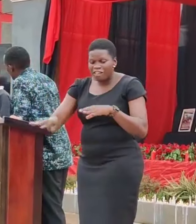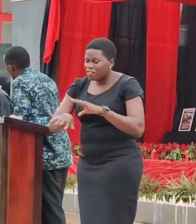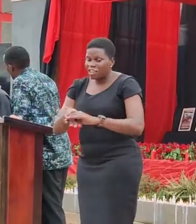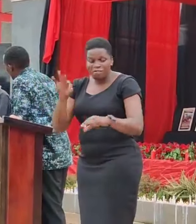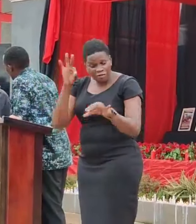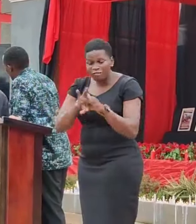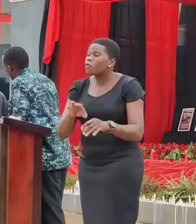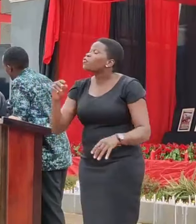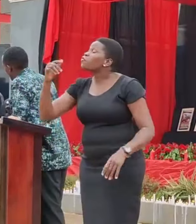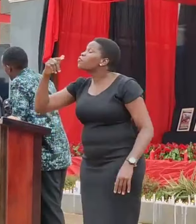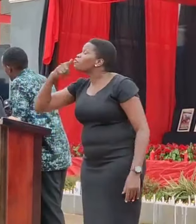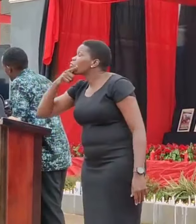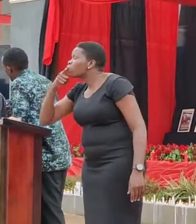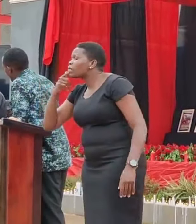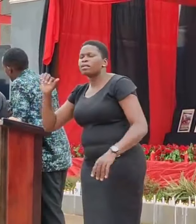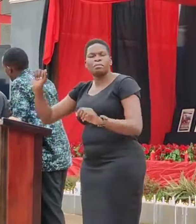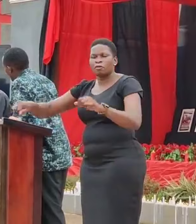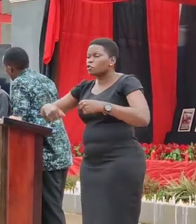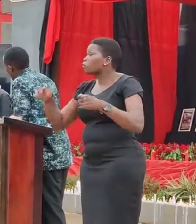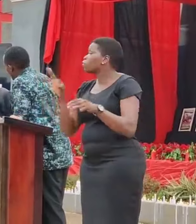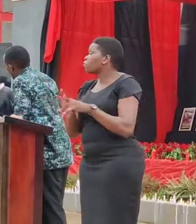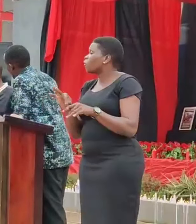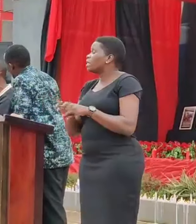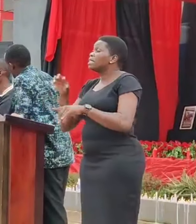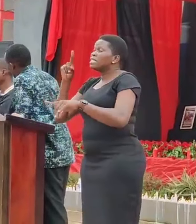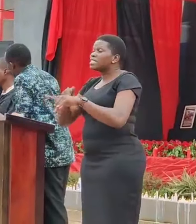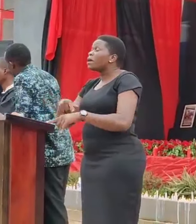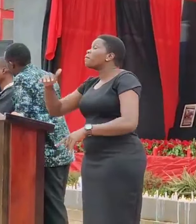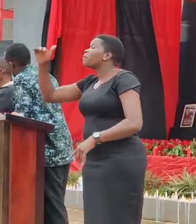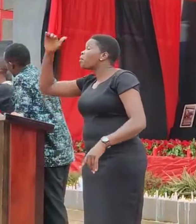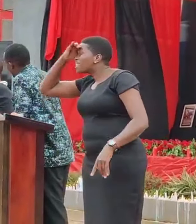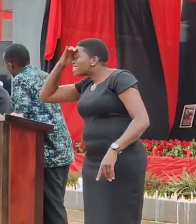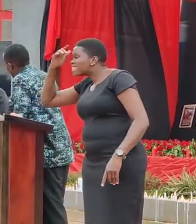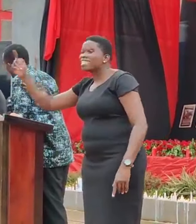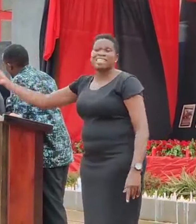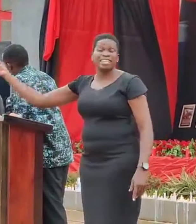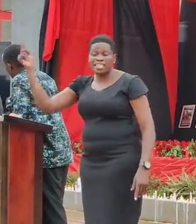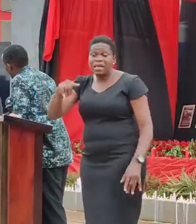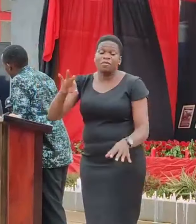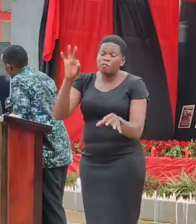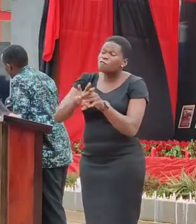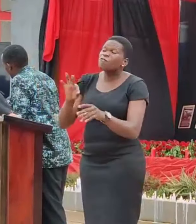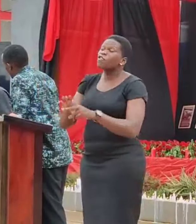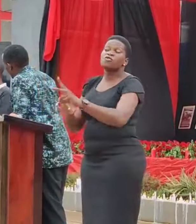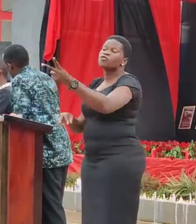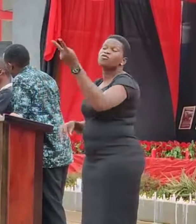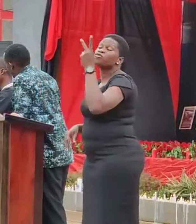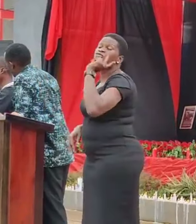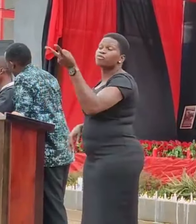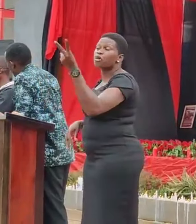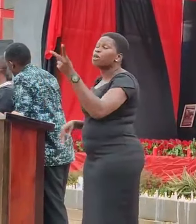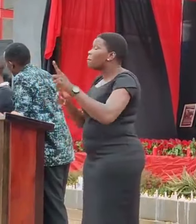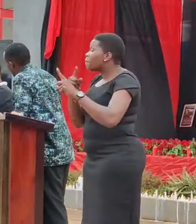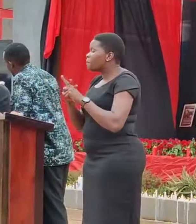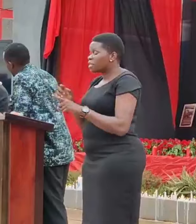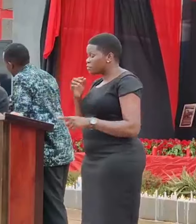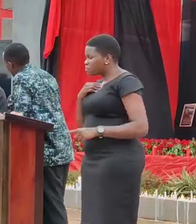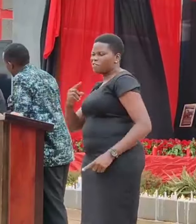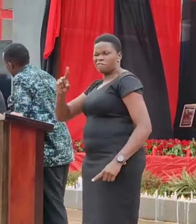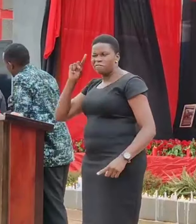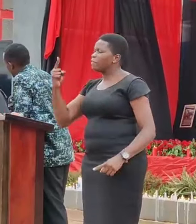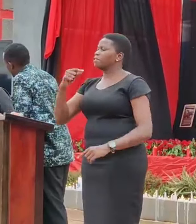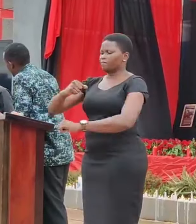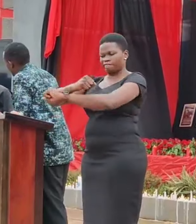pulezidenti kyagula tewali wanakulonda obamala kuleeta poliisi balonda emirundi emeka naye nga nze mbalemeseza omuntu